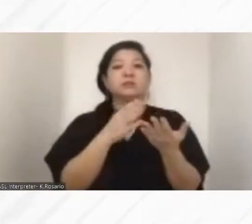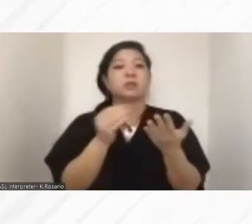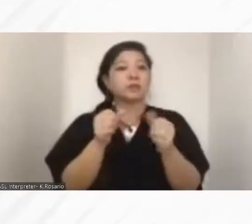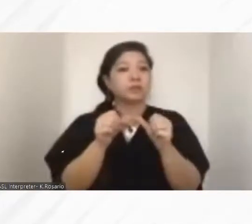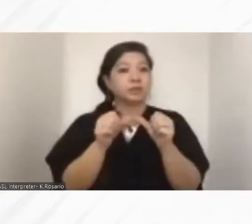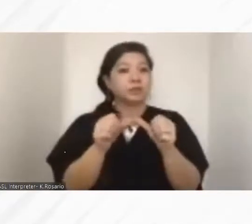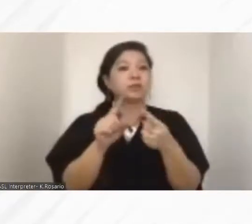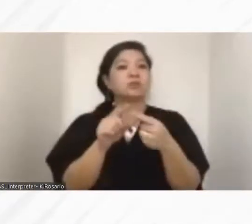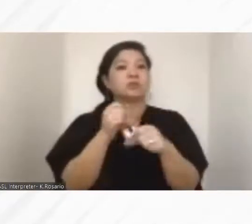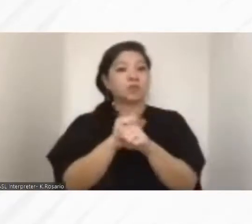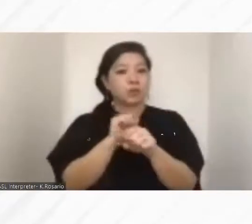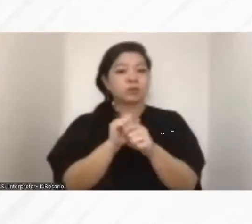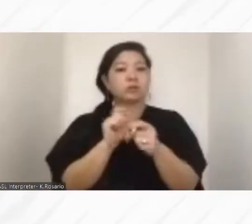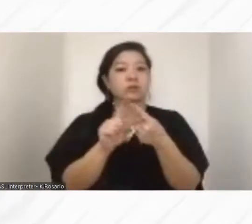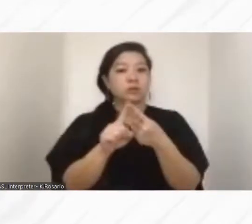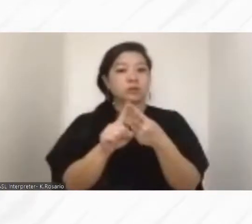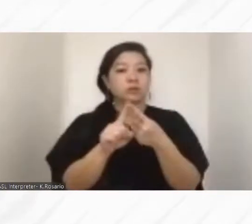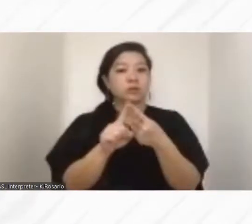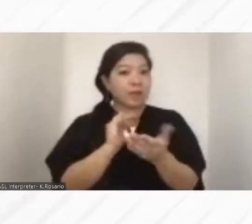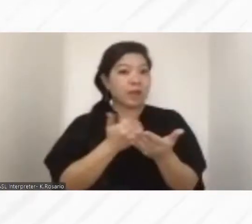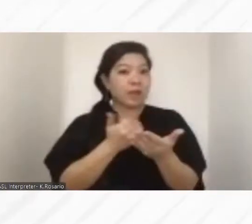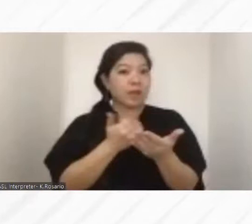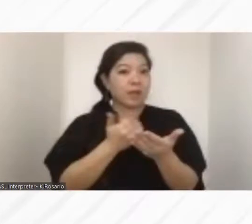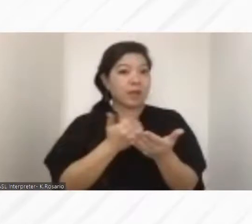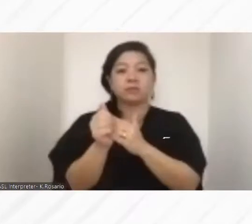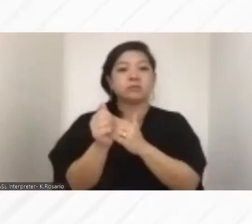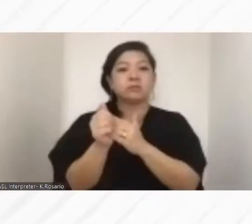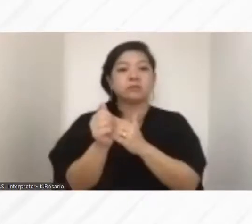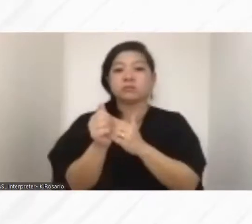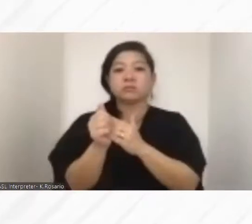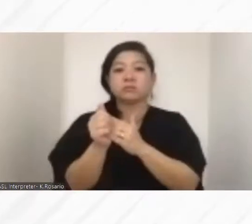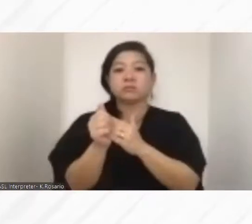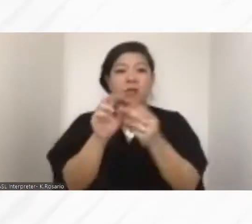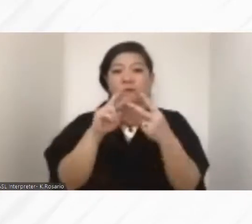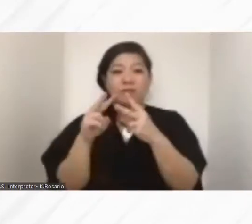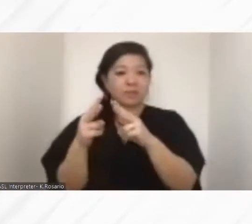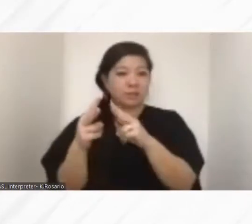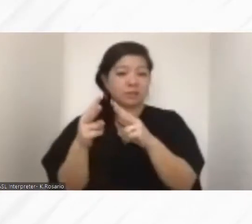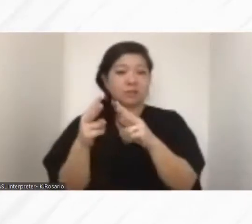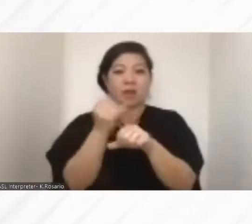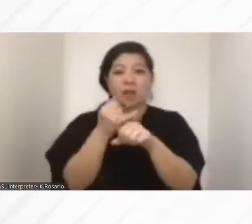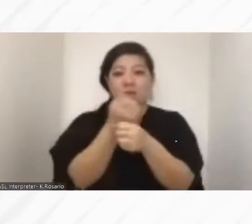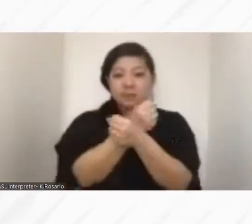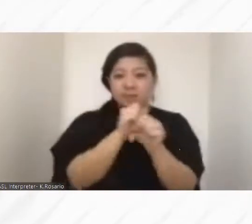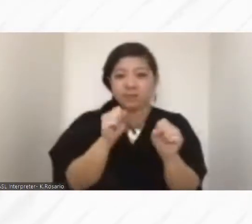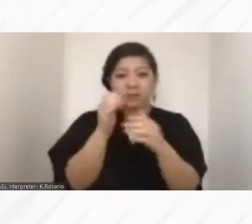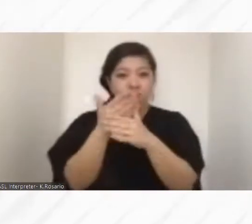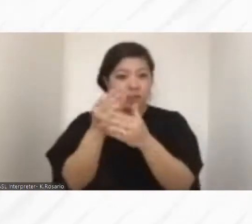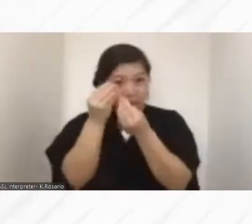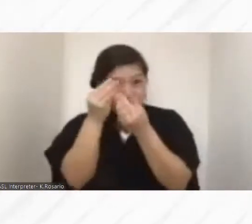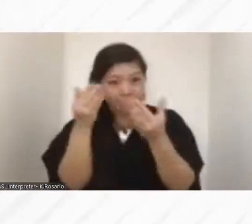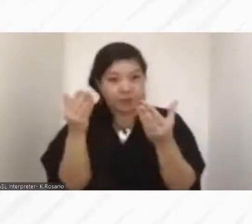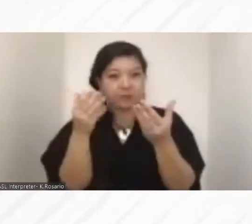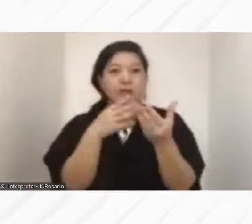to work to make our neighborhoods safer, and sharing the information